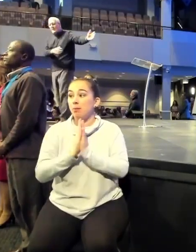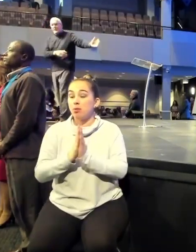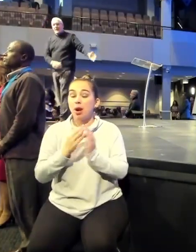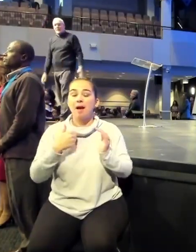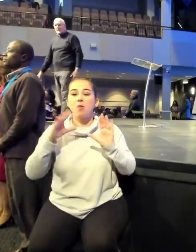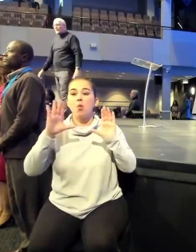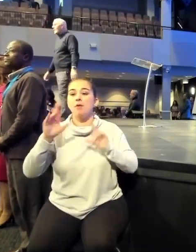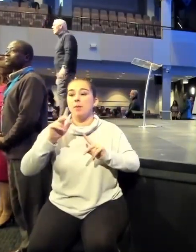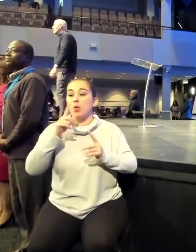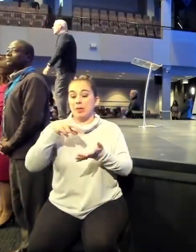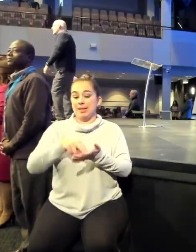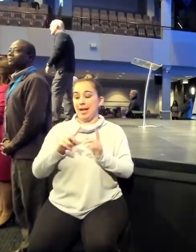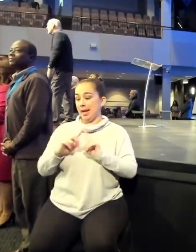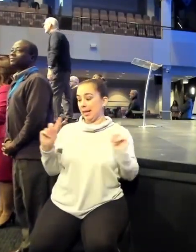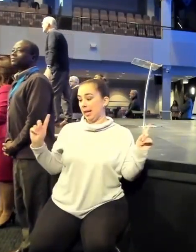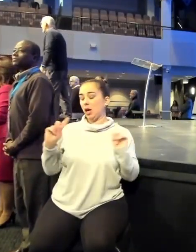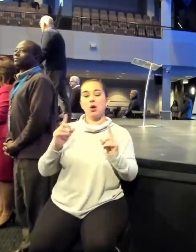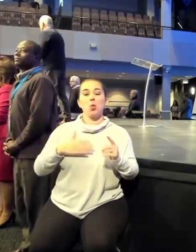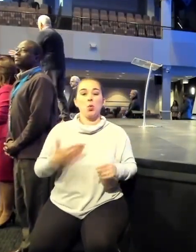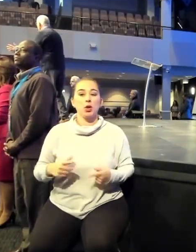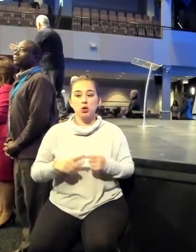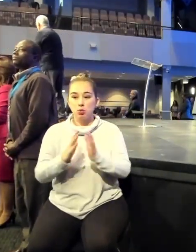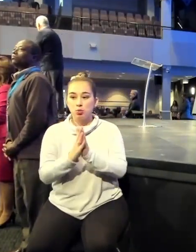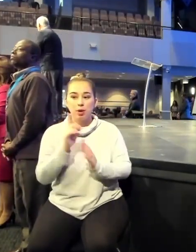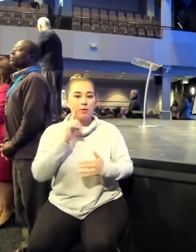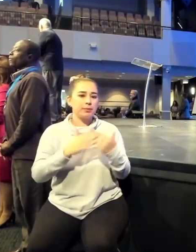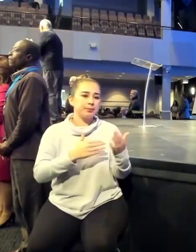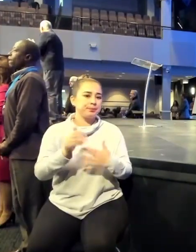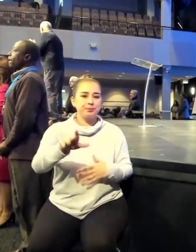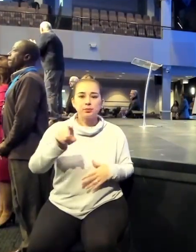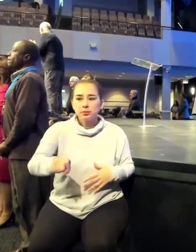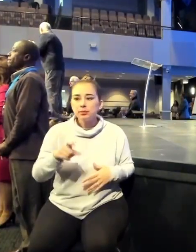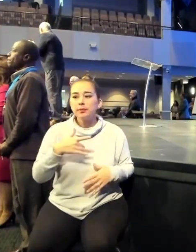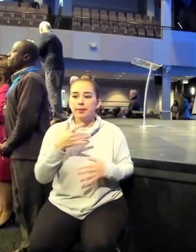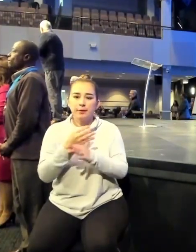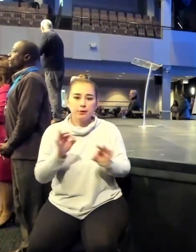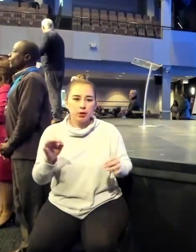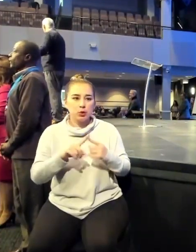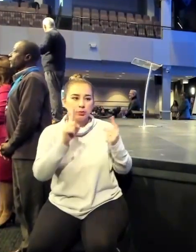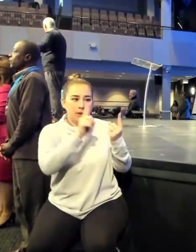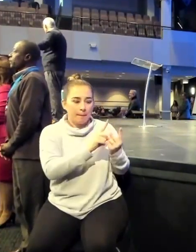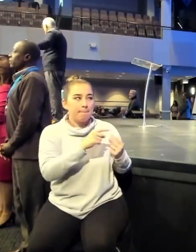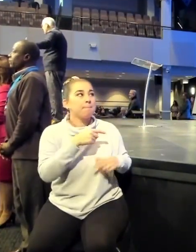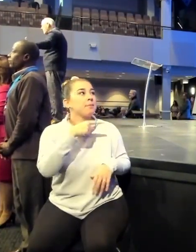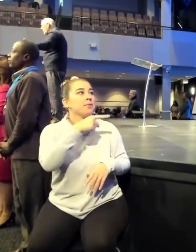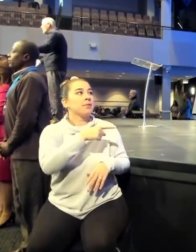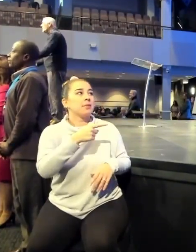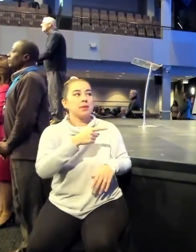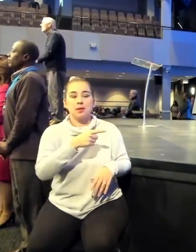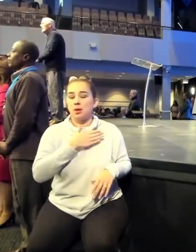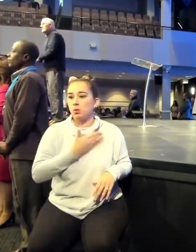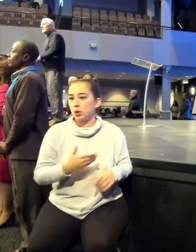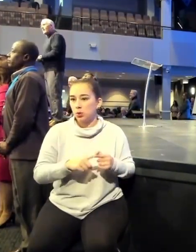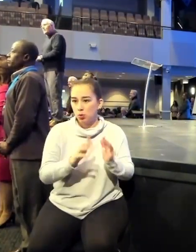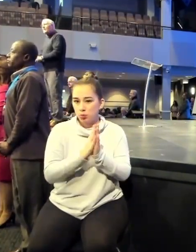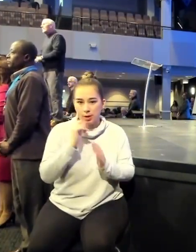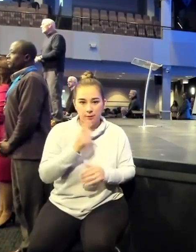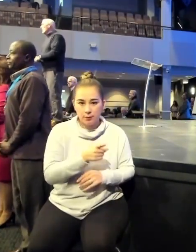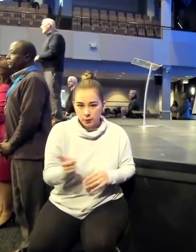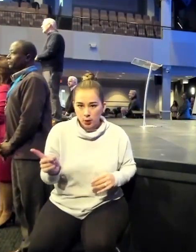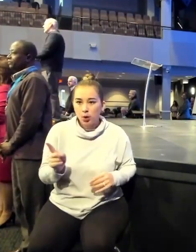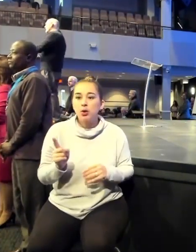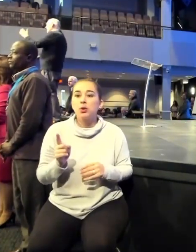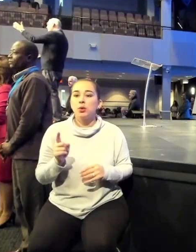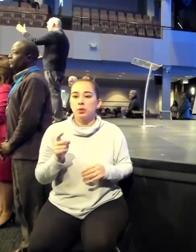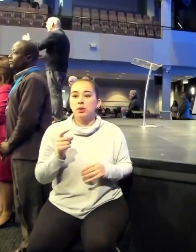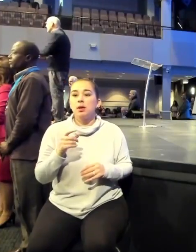people around the front would love to pray with you about any needs you have in your life. Feel free to come and take advantage of their desire to pray with you, to stand with you in